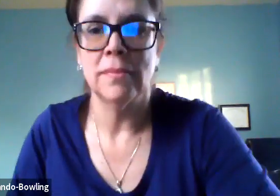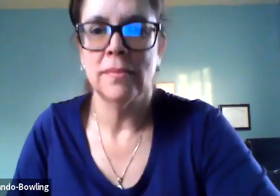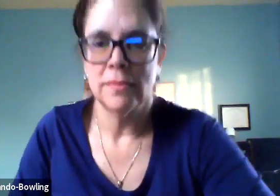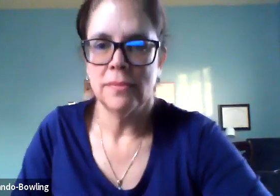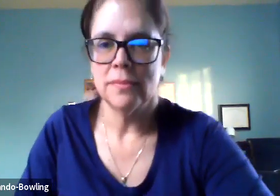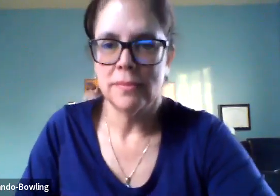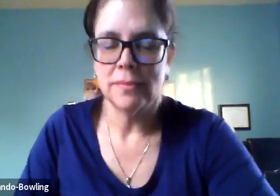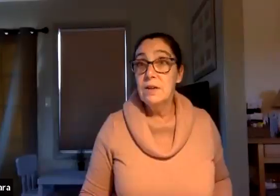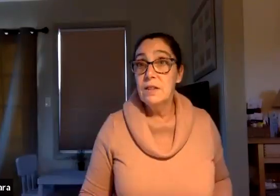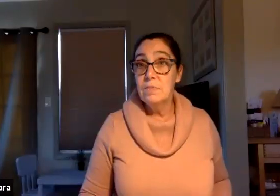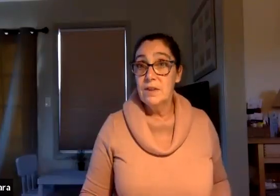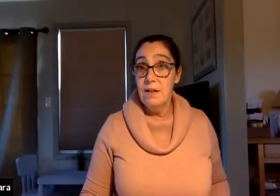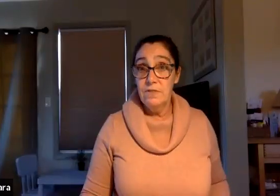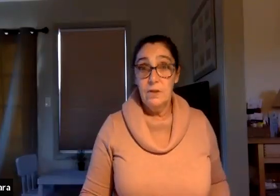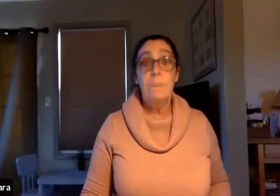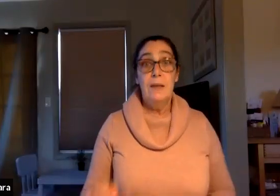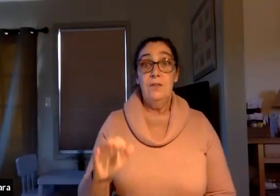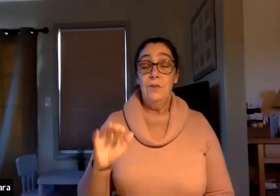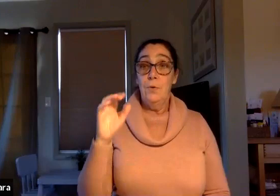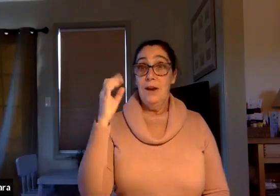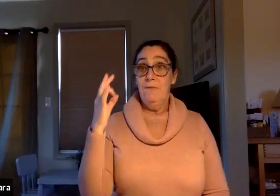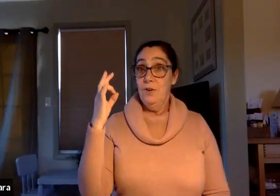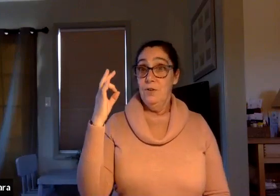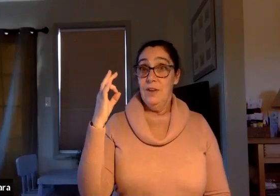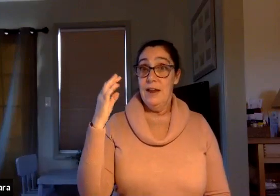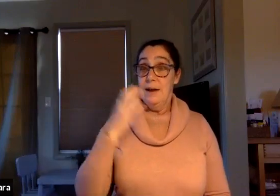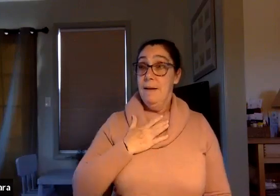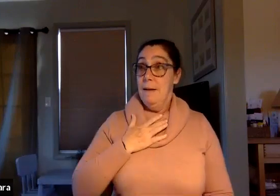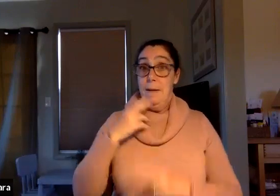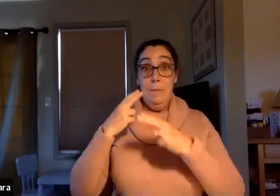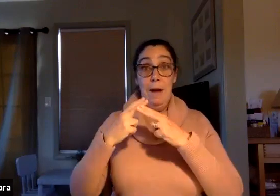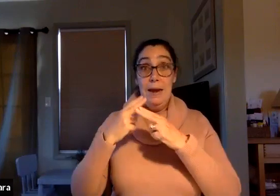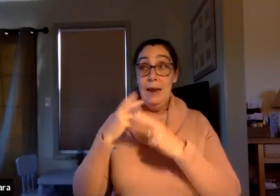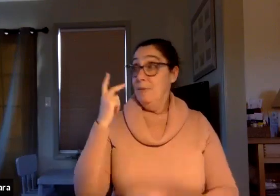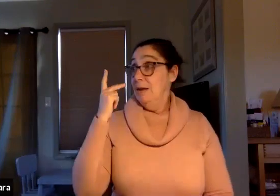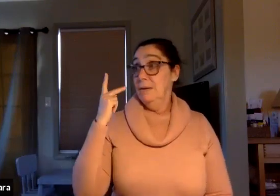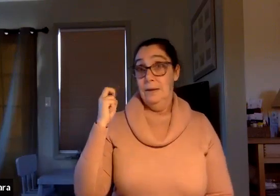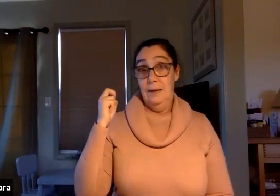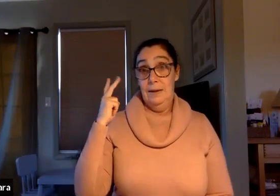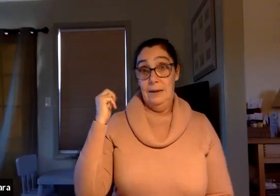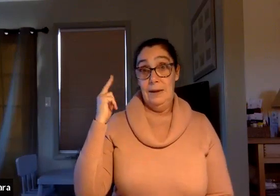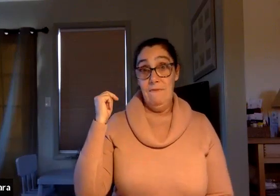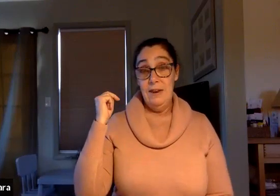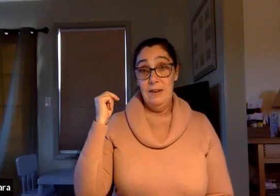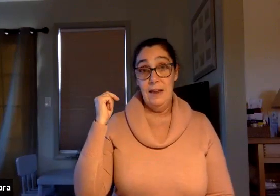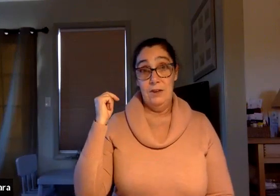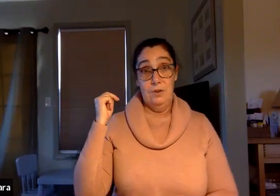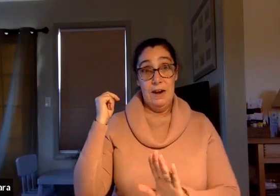people spell to themselves. So if you're saying, my name is Kevin, that's great